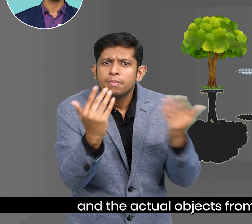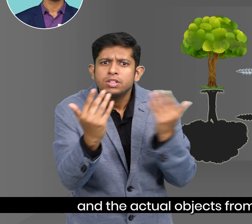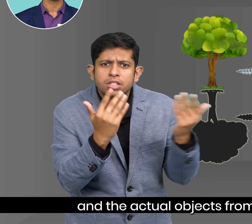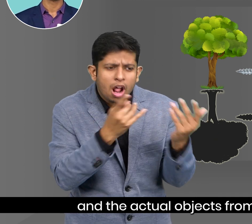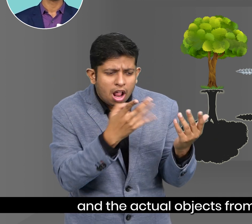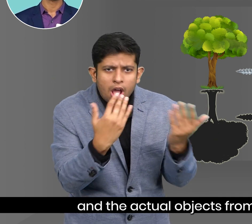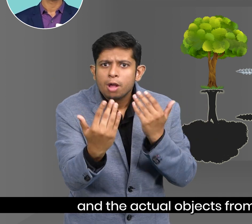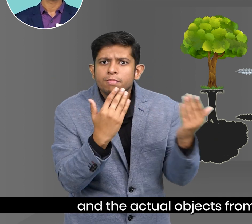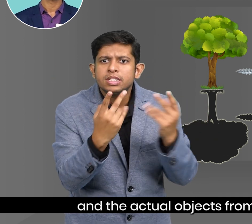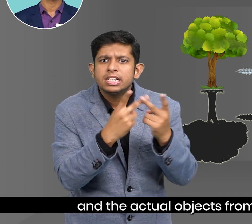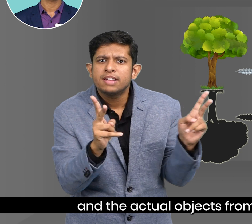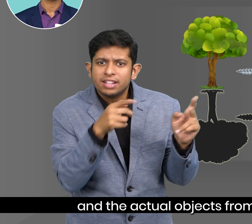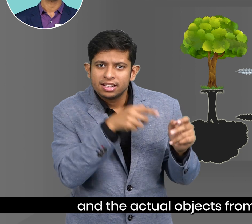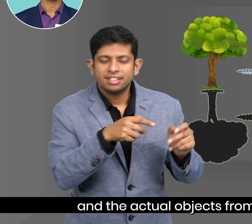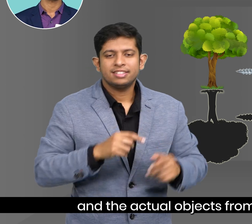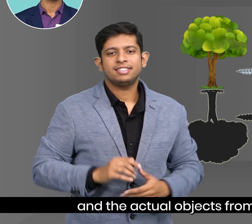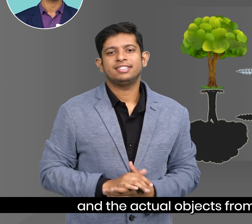formed.